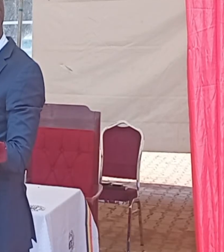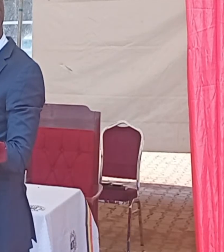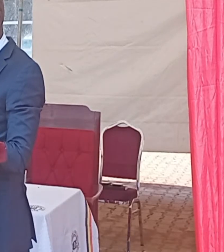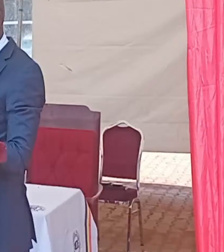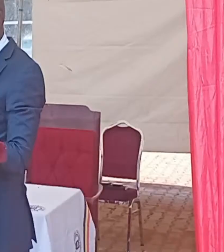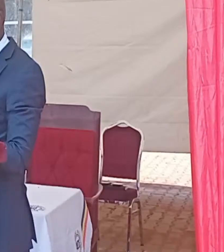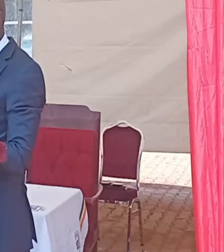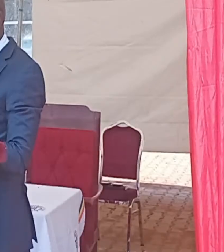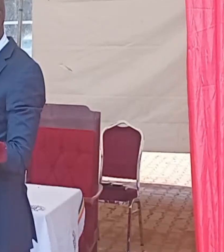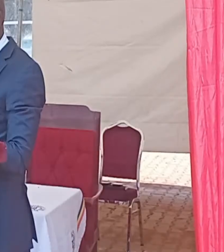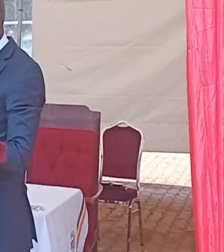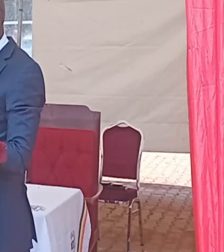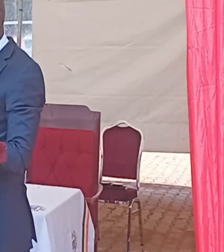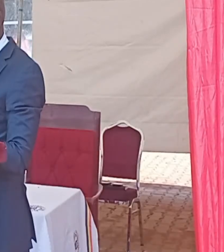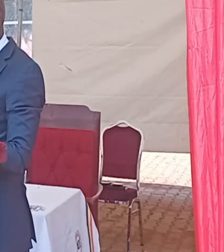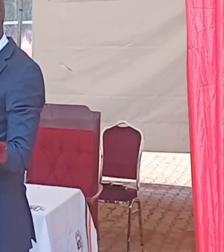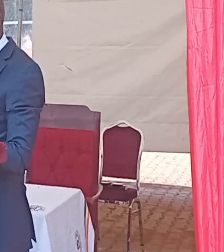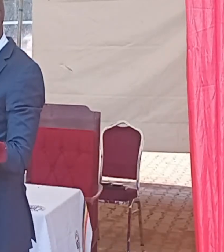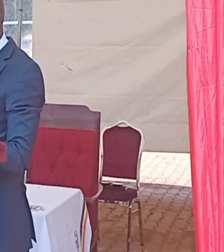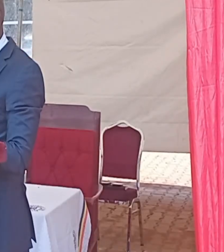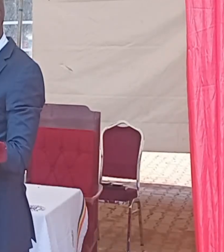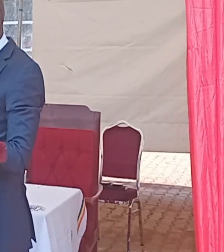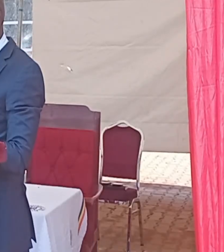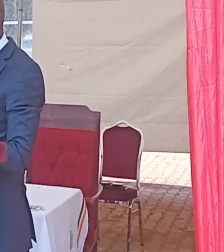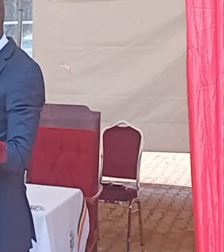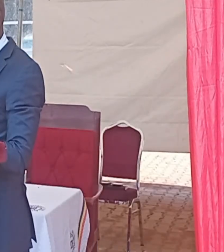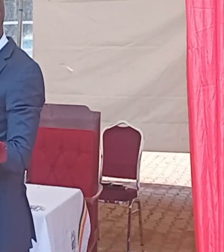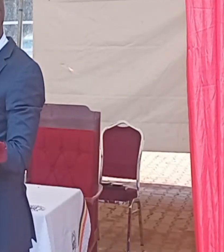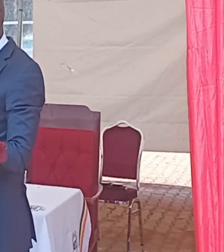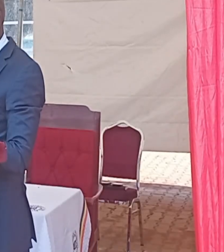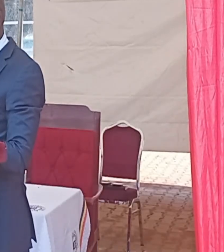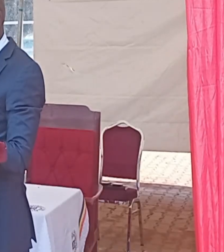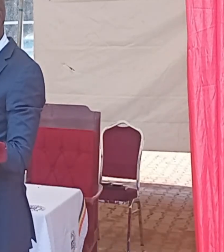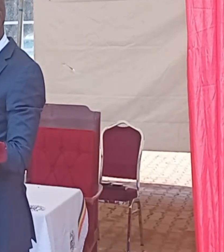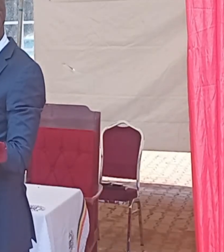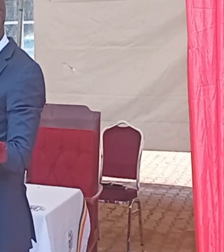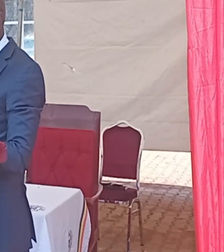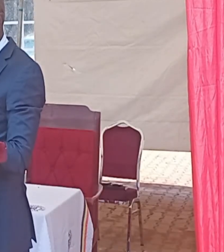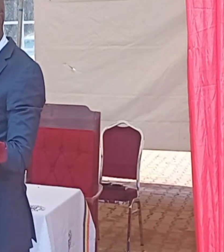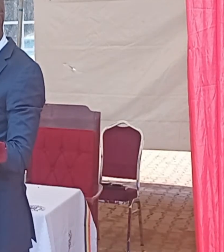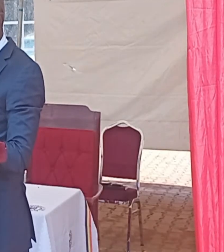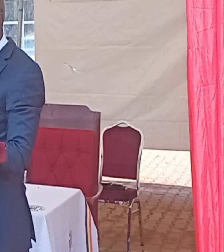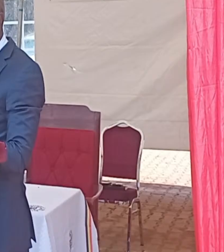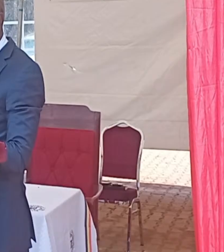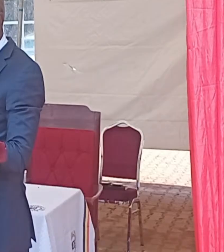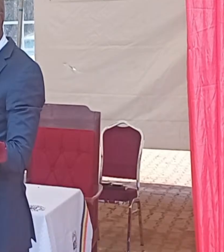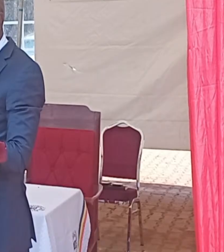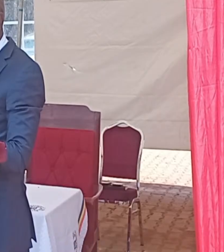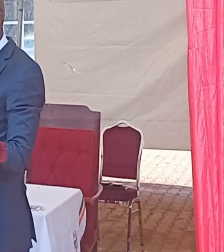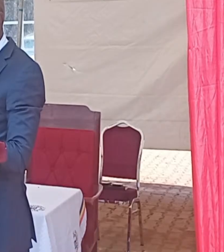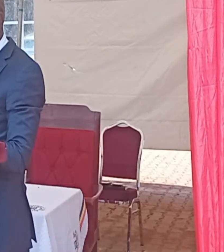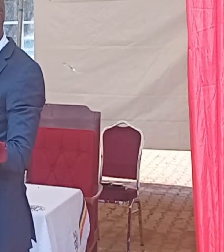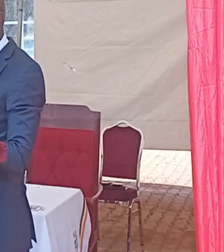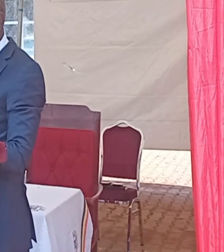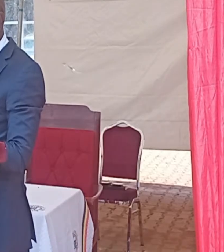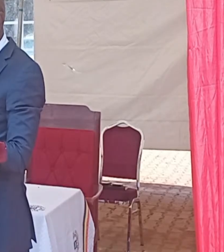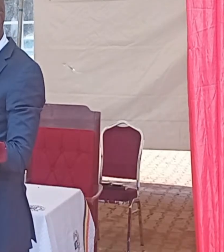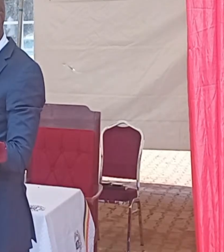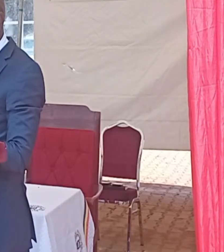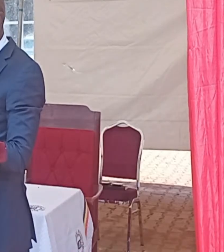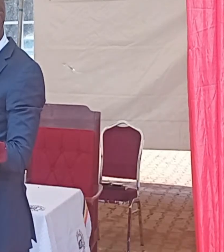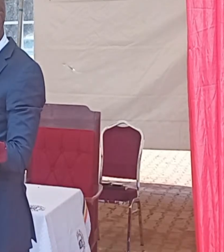parties, don't you think you'll be over engaging into parties or political parties? Thank